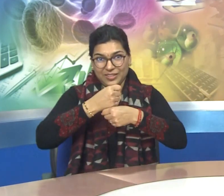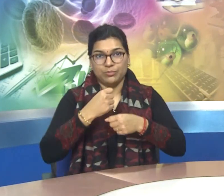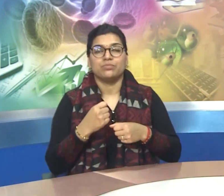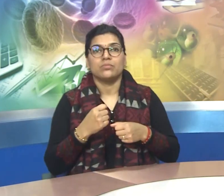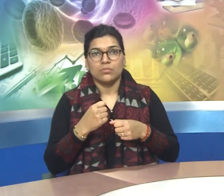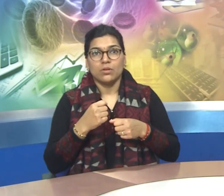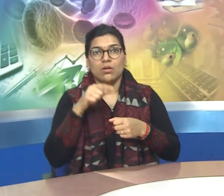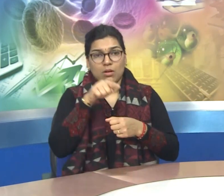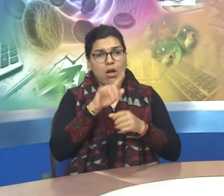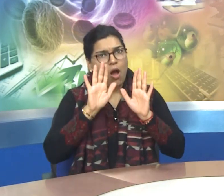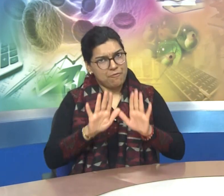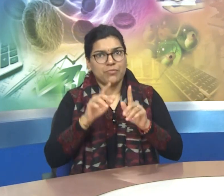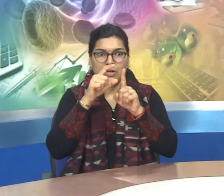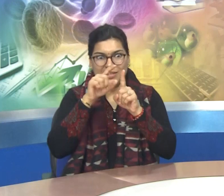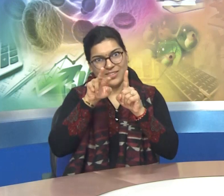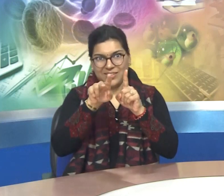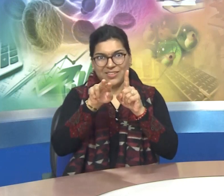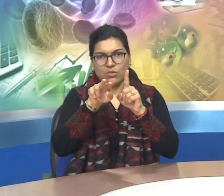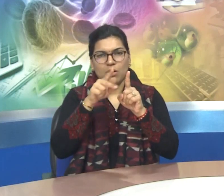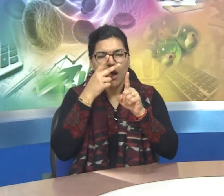Let us now understand the gazetteers.